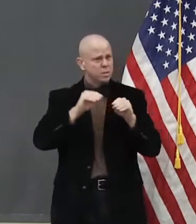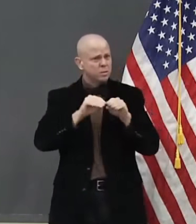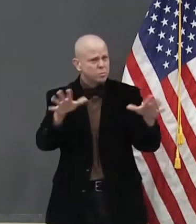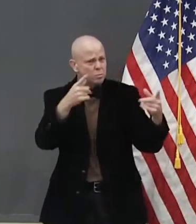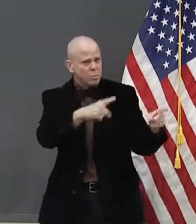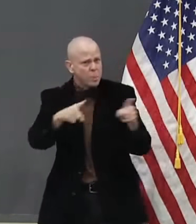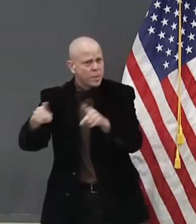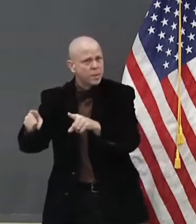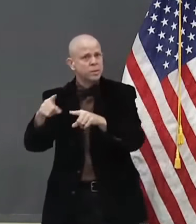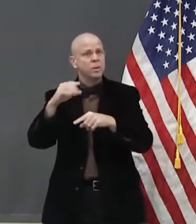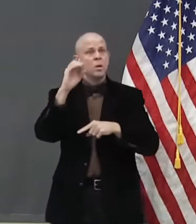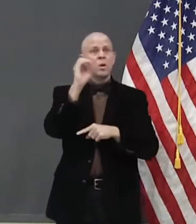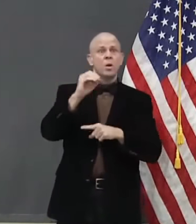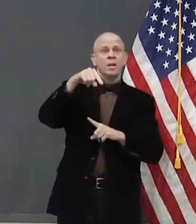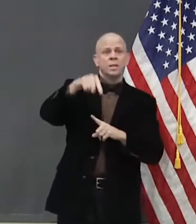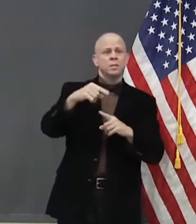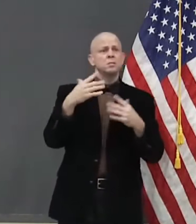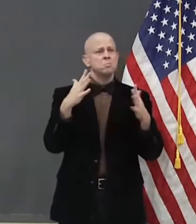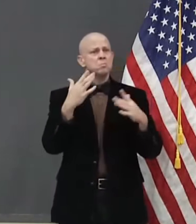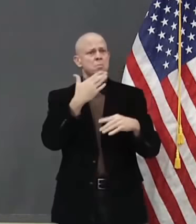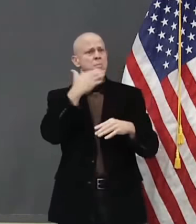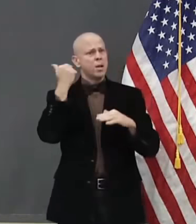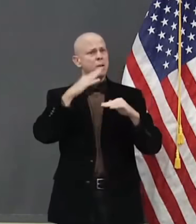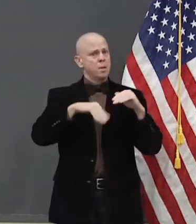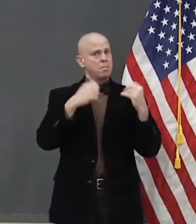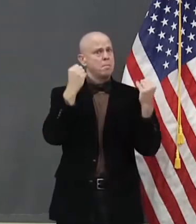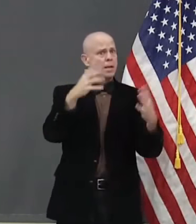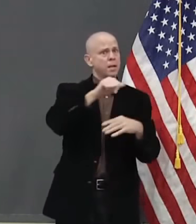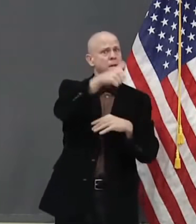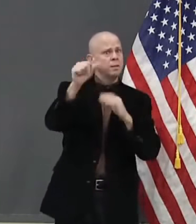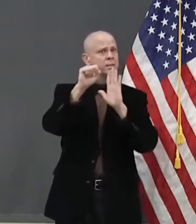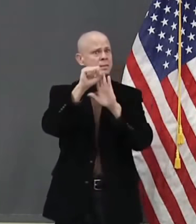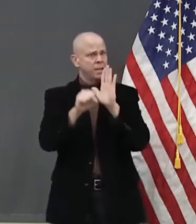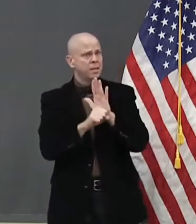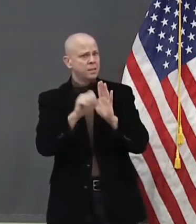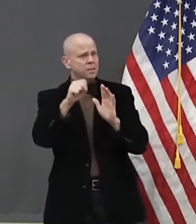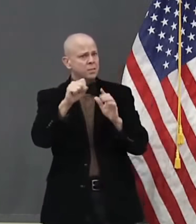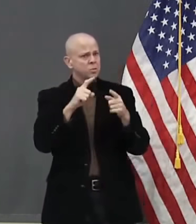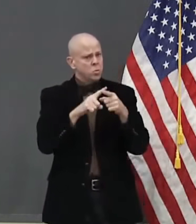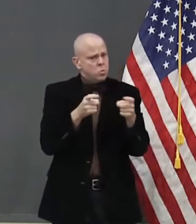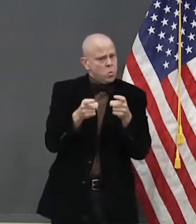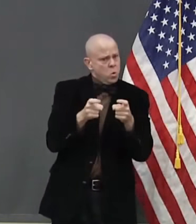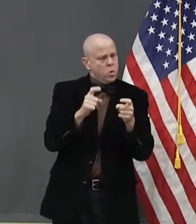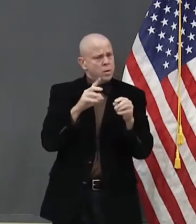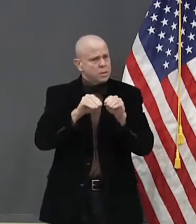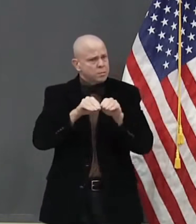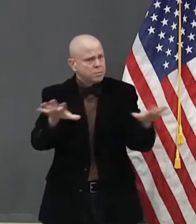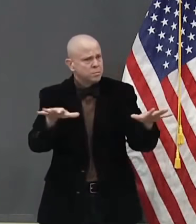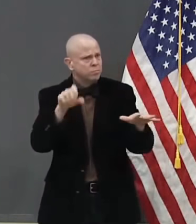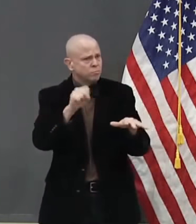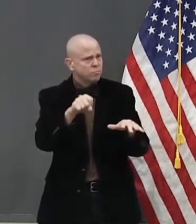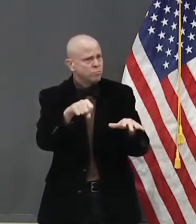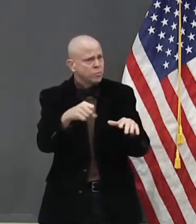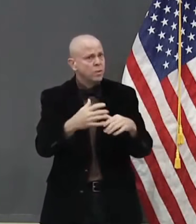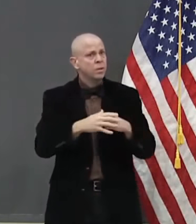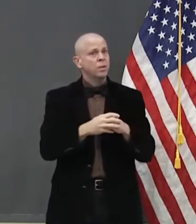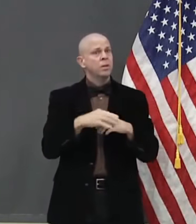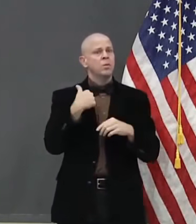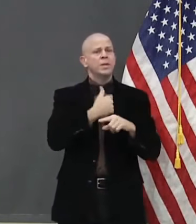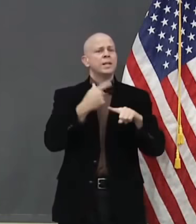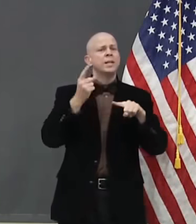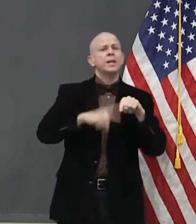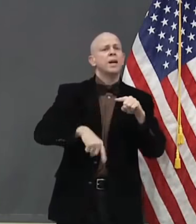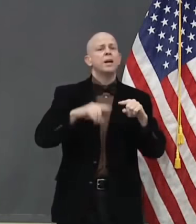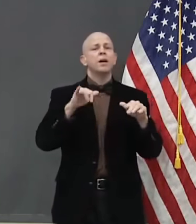Oregon has done relatively better than many other states on containing the virus. But we cannot let up now.